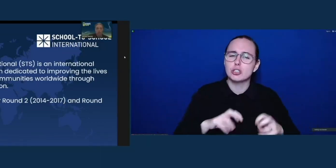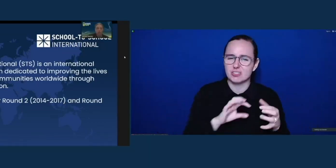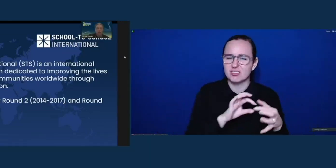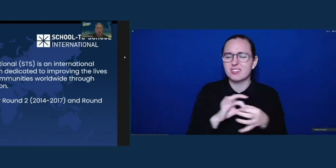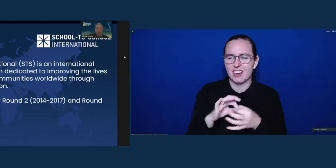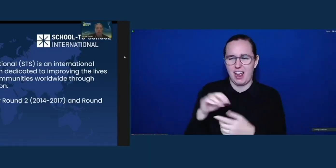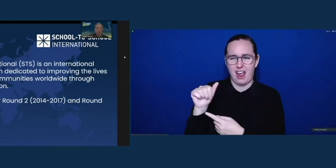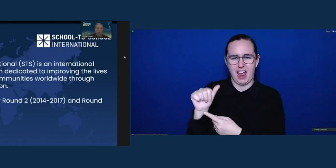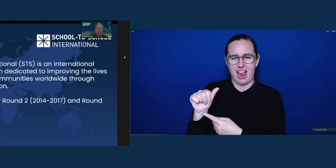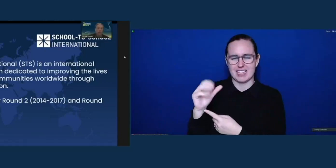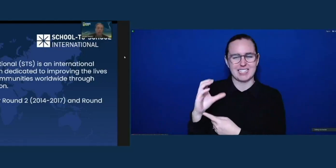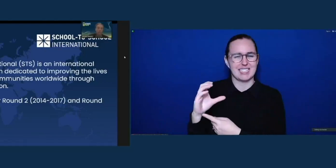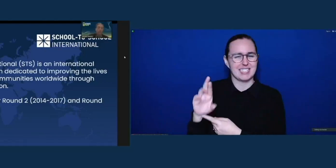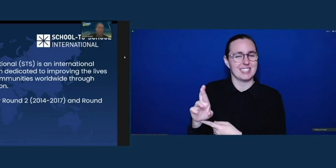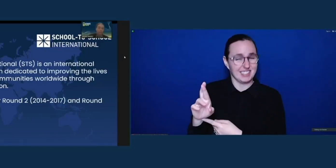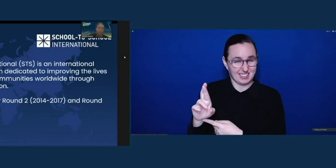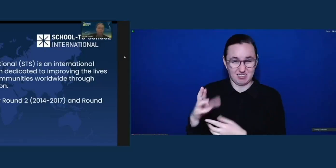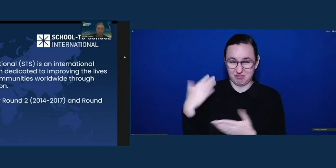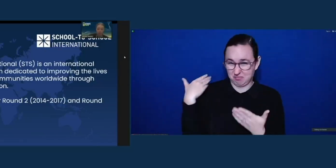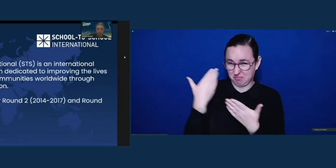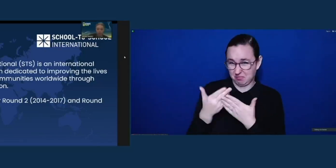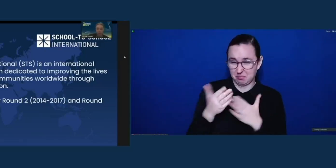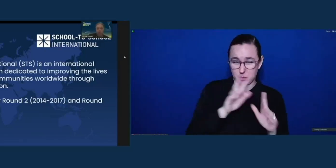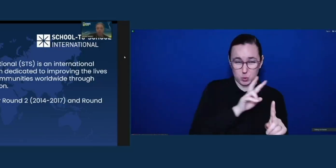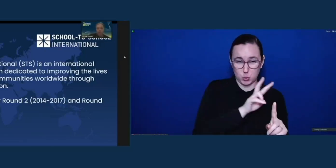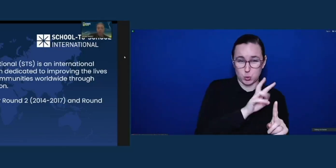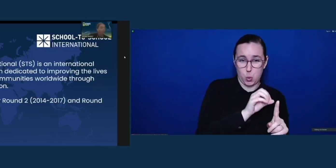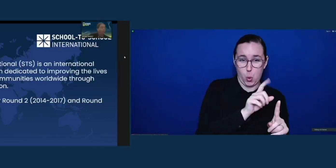and also in round 3, which began in 2020.